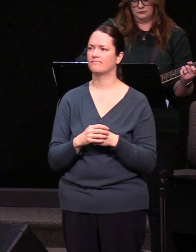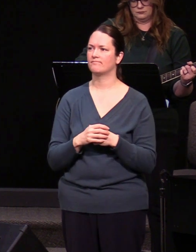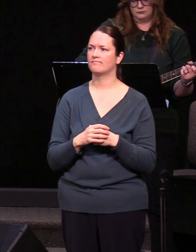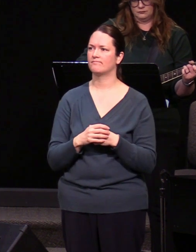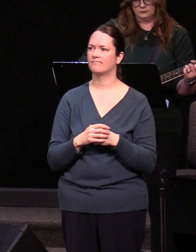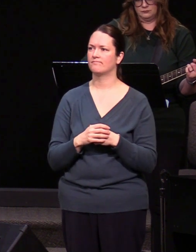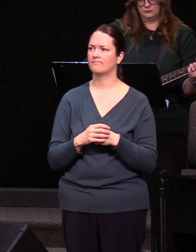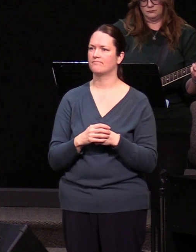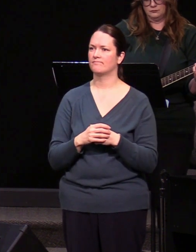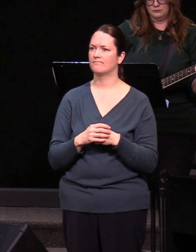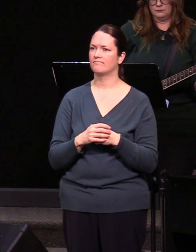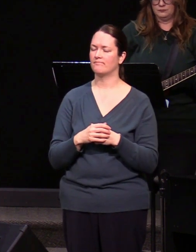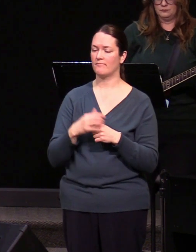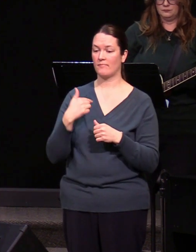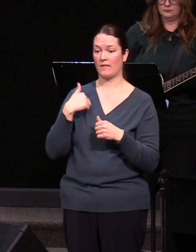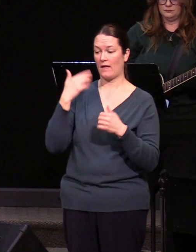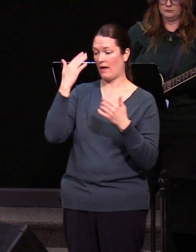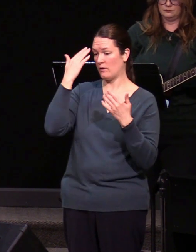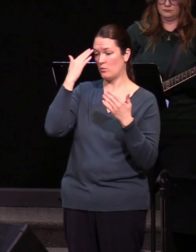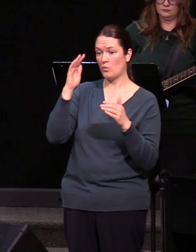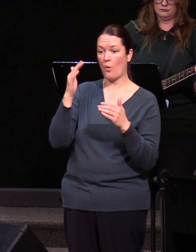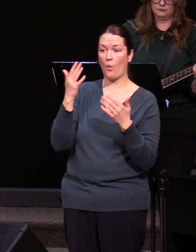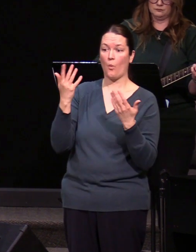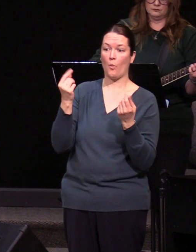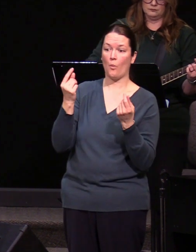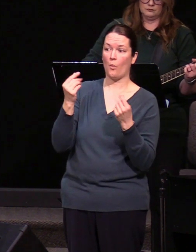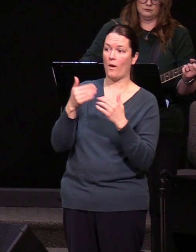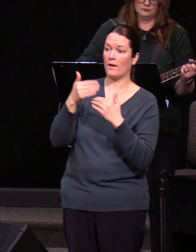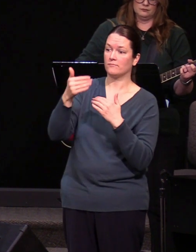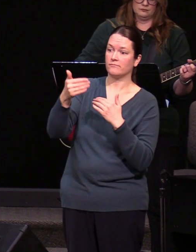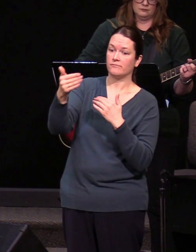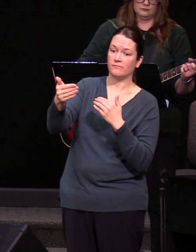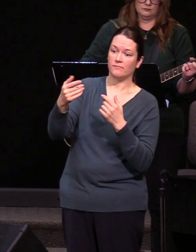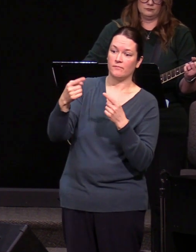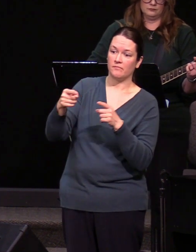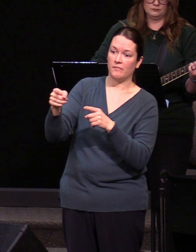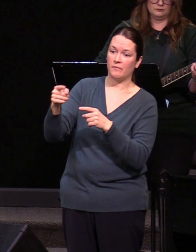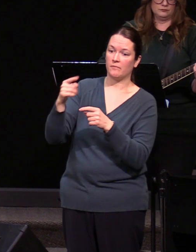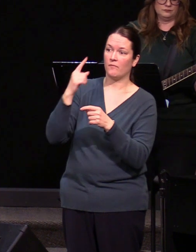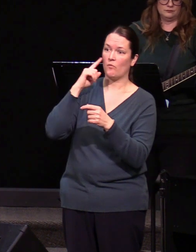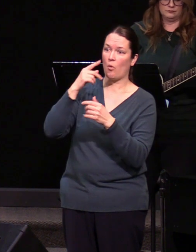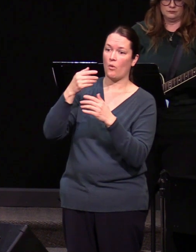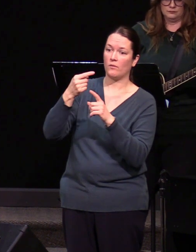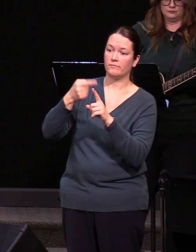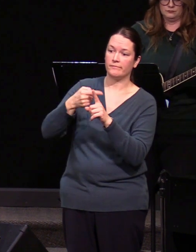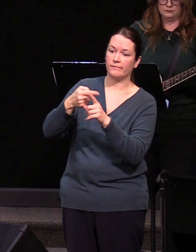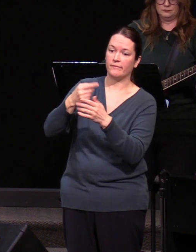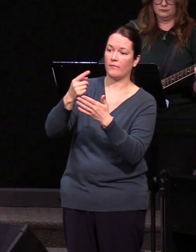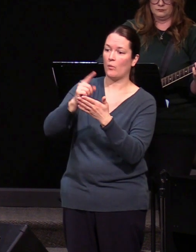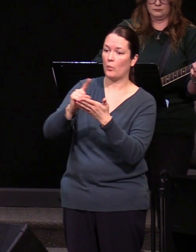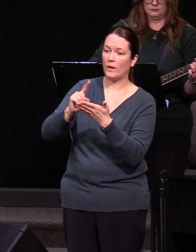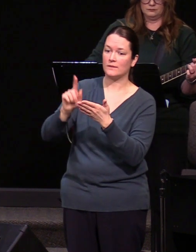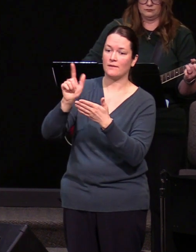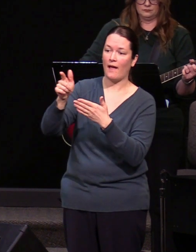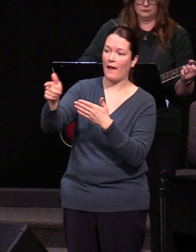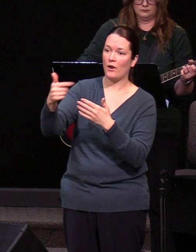I don't know what tasks lay ahead of us in the months and weeks and days ahead. I have no